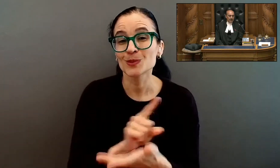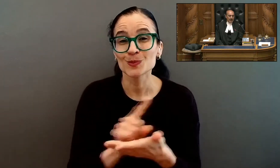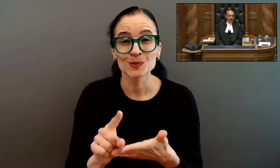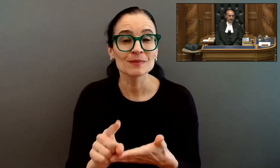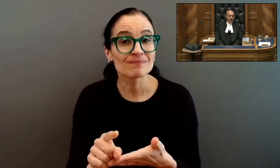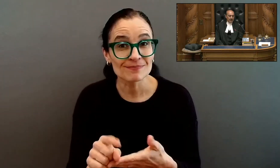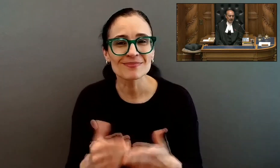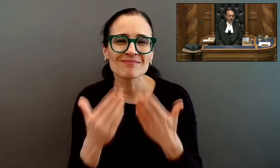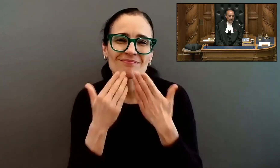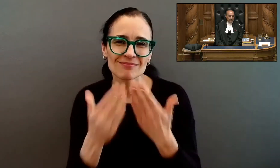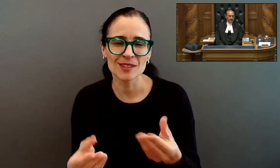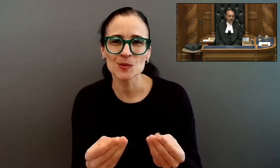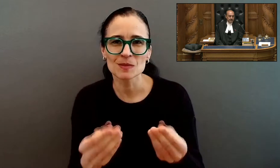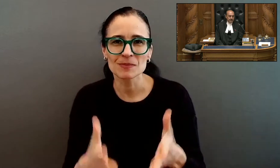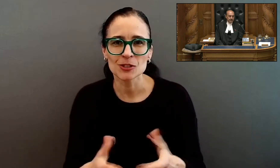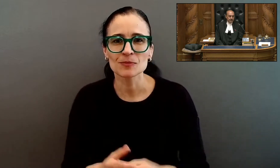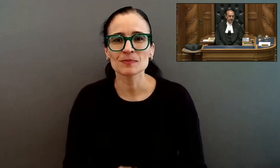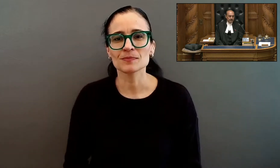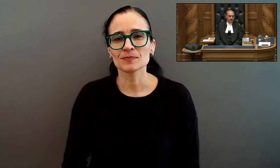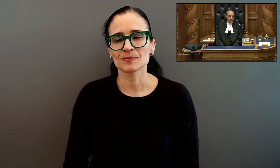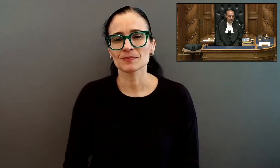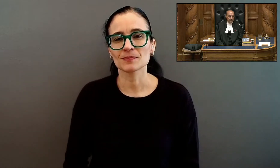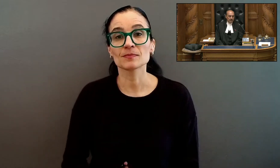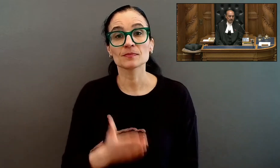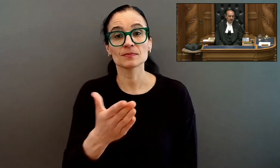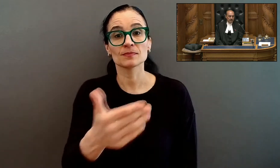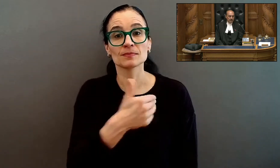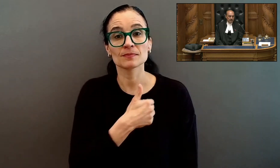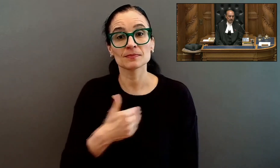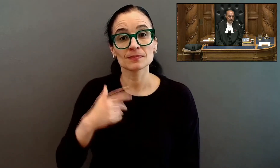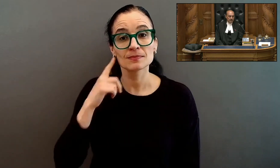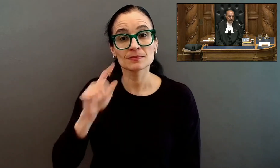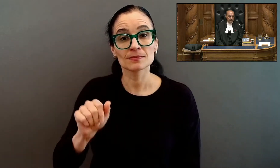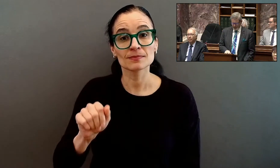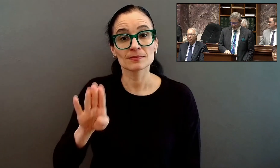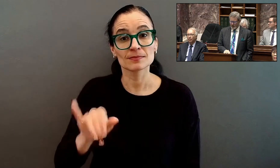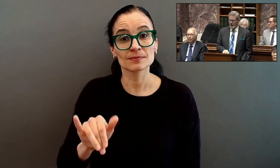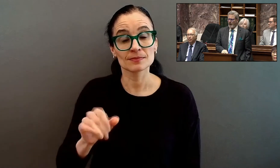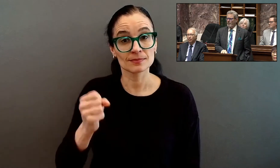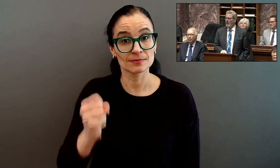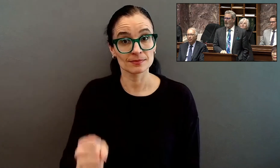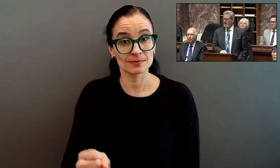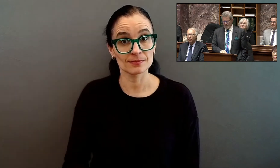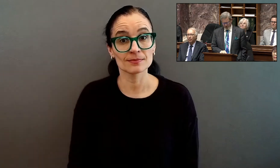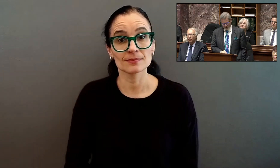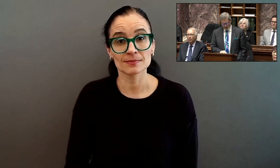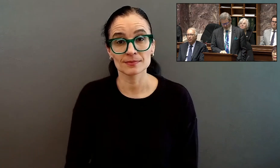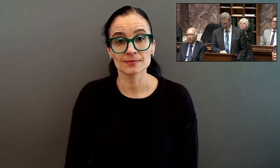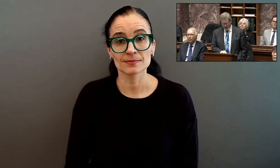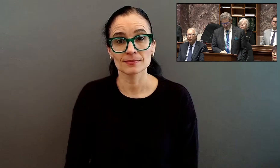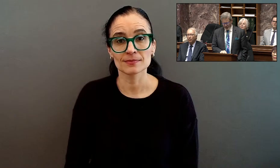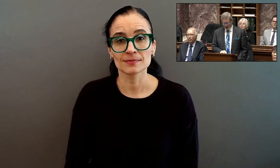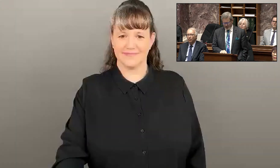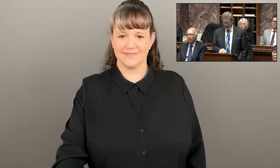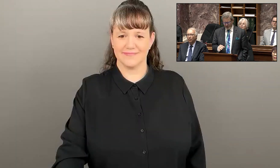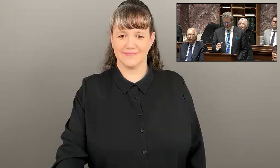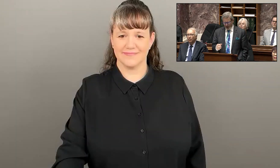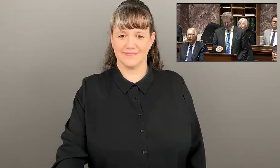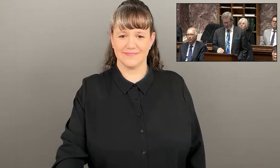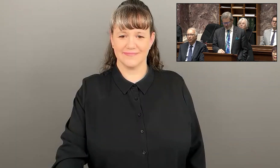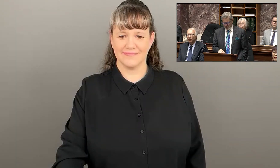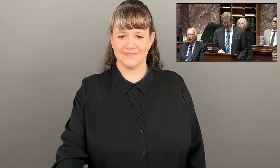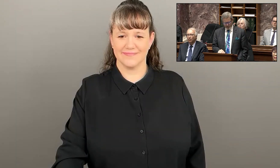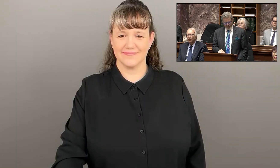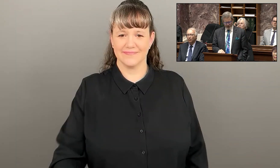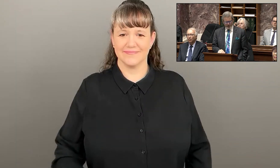Member for Abbotsford South. Thank you very much, Mr. Speaker. Today I rise to honor the life and legacy of a